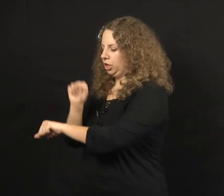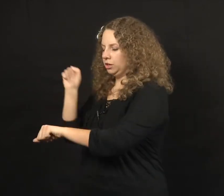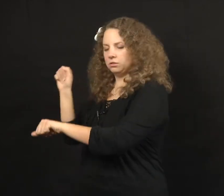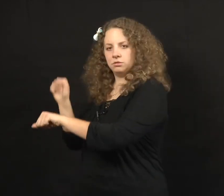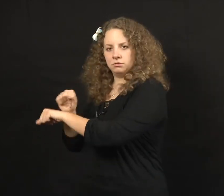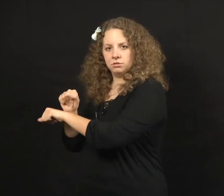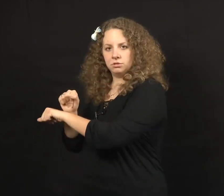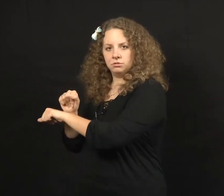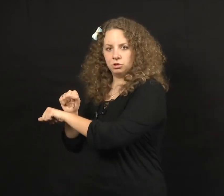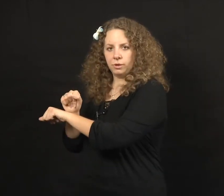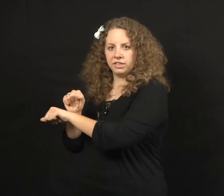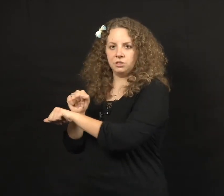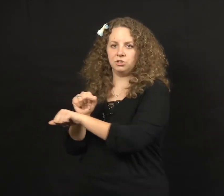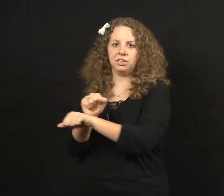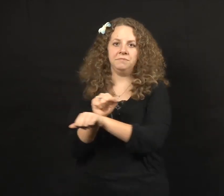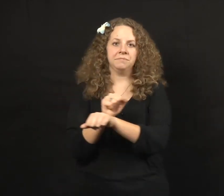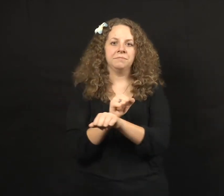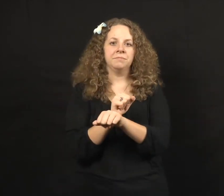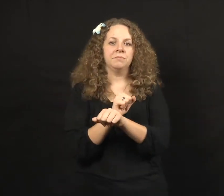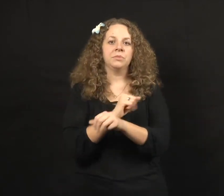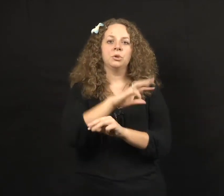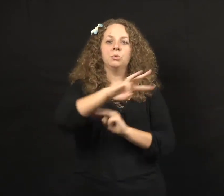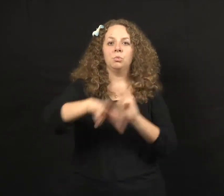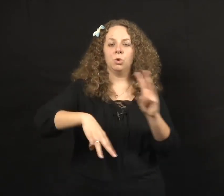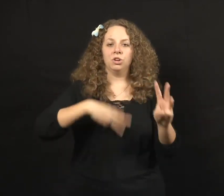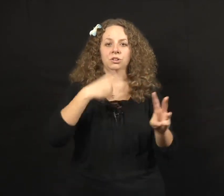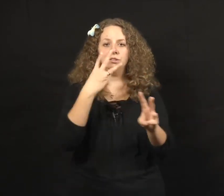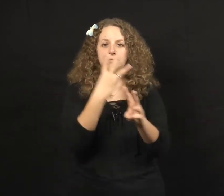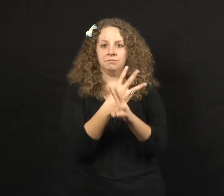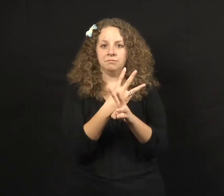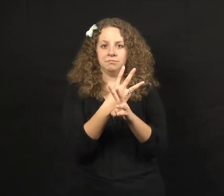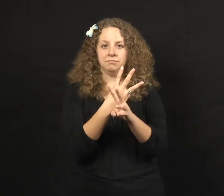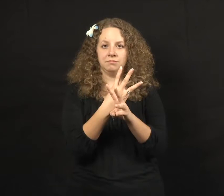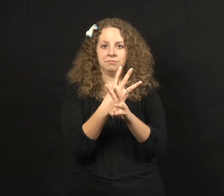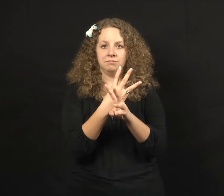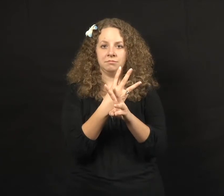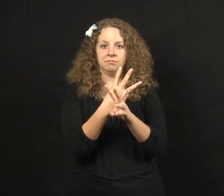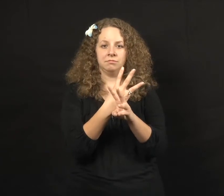Work. Twice usually. World.